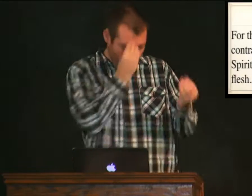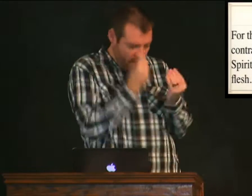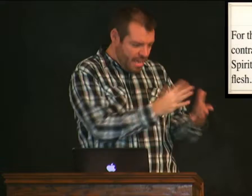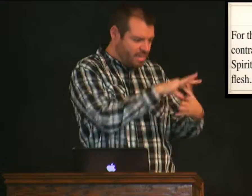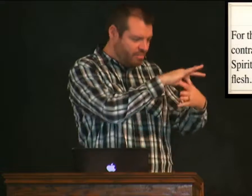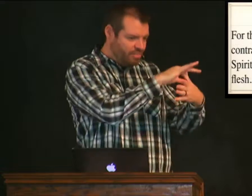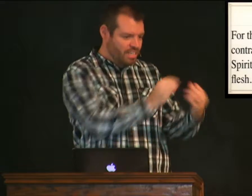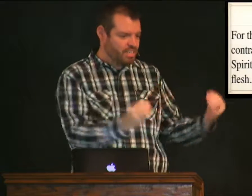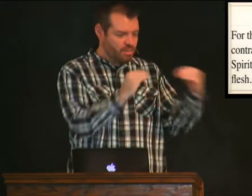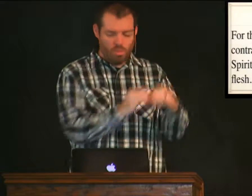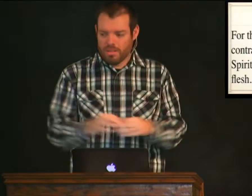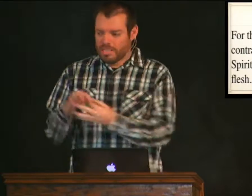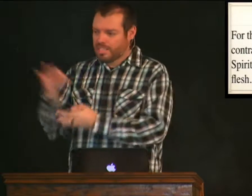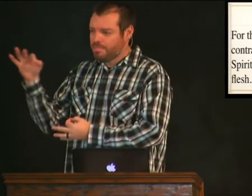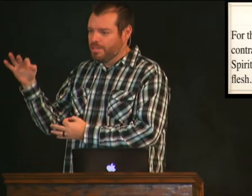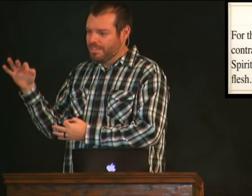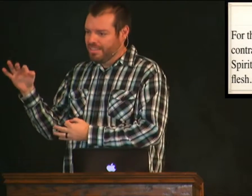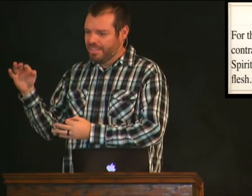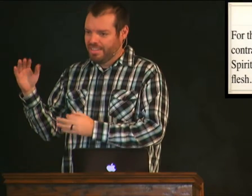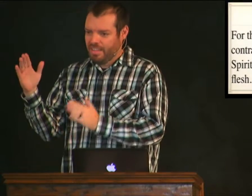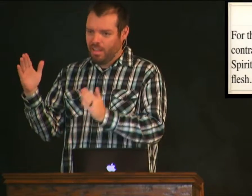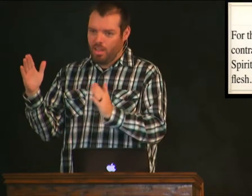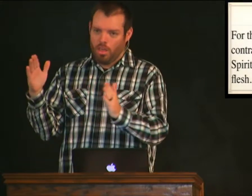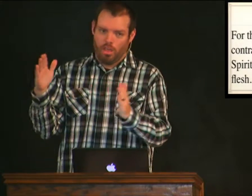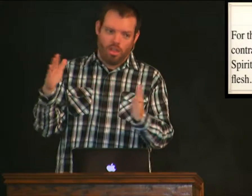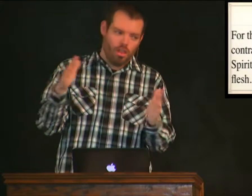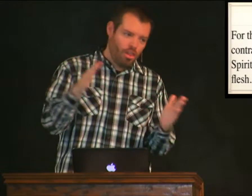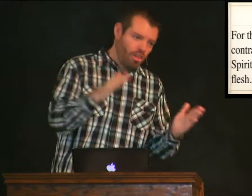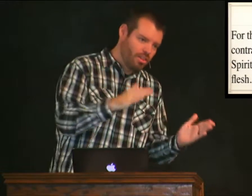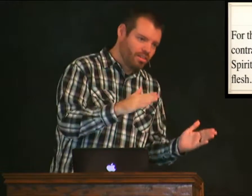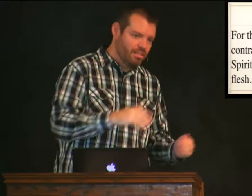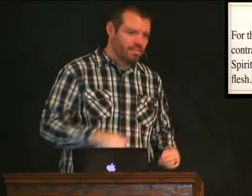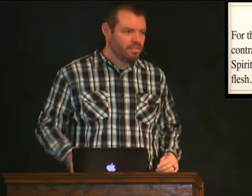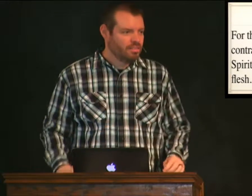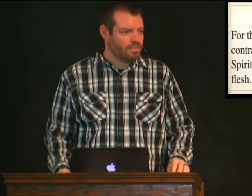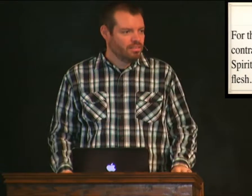But if you obey the flesh more than the Spirit,